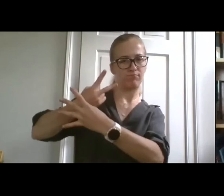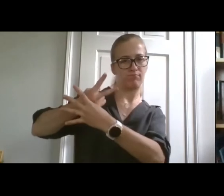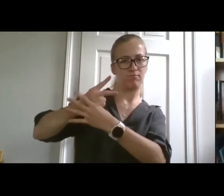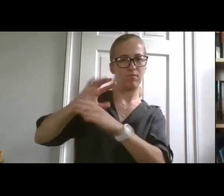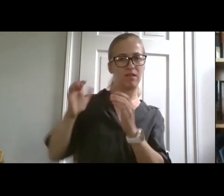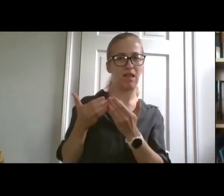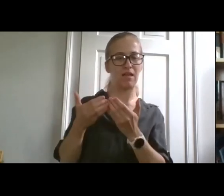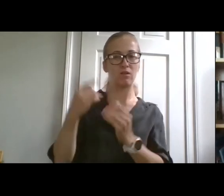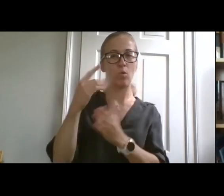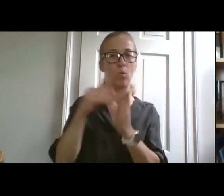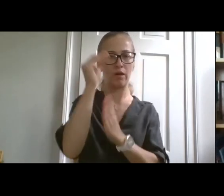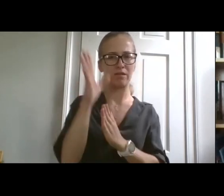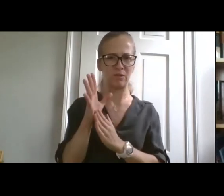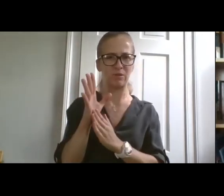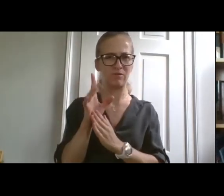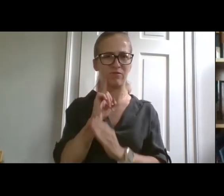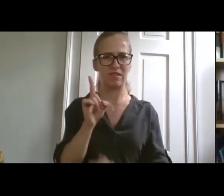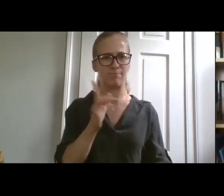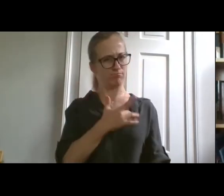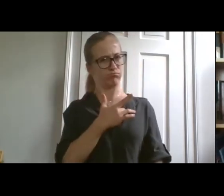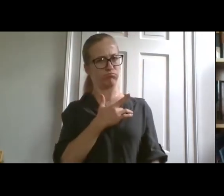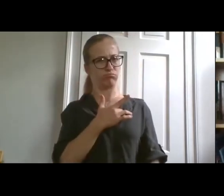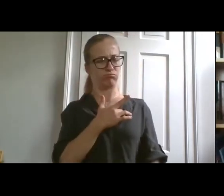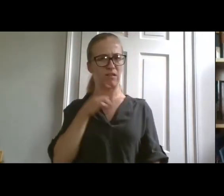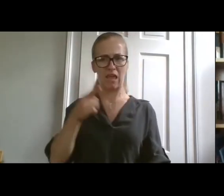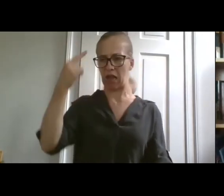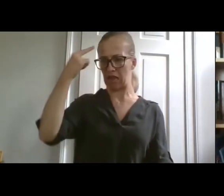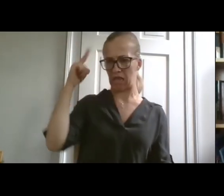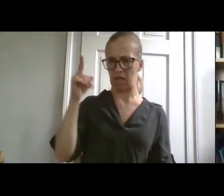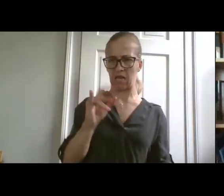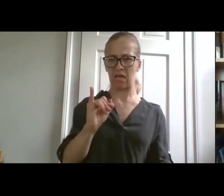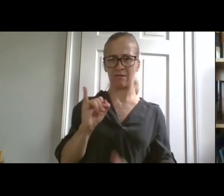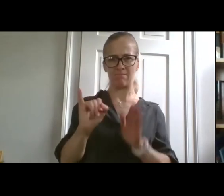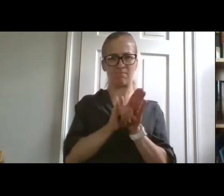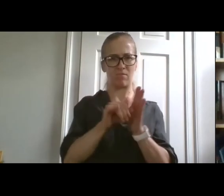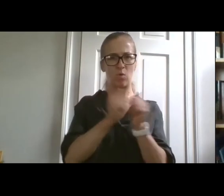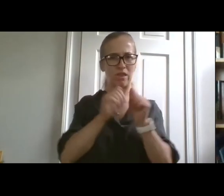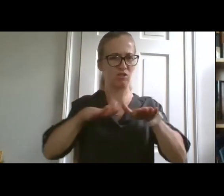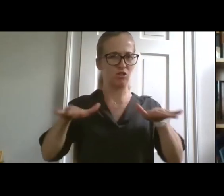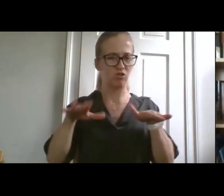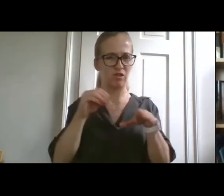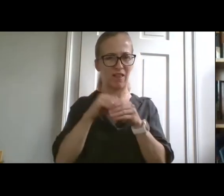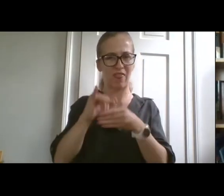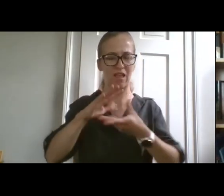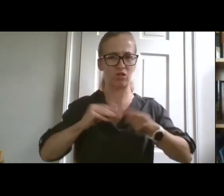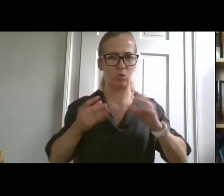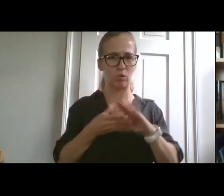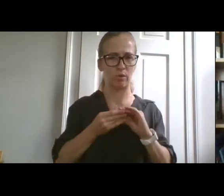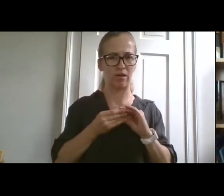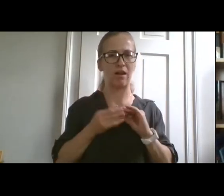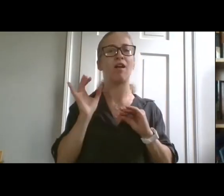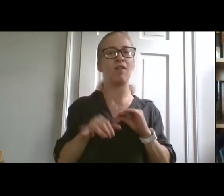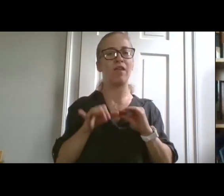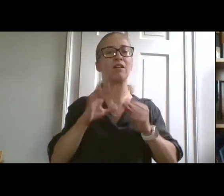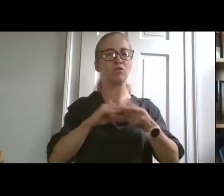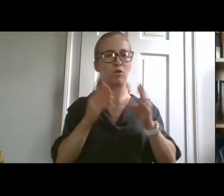one of the students said this story struck a chord with him because he was thinking he identified with the children in this story. And it's a story about climate